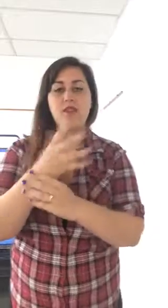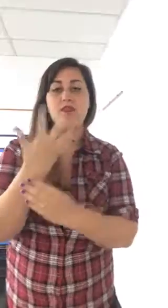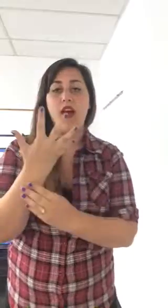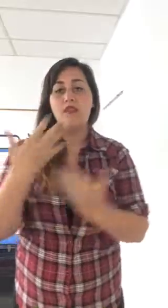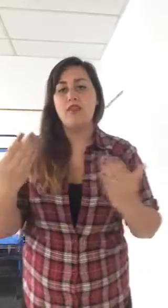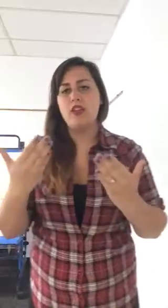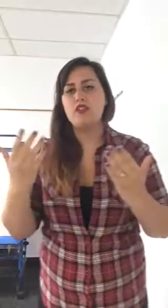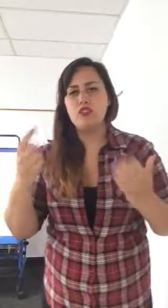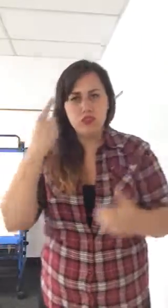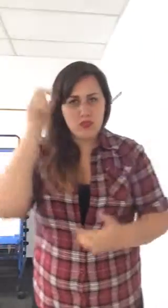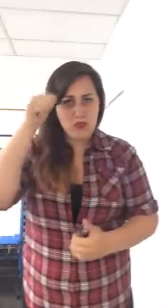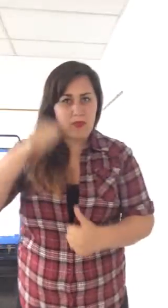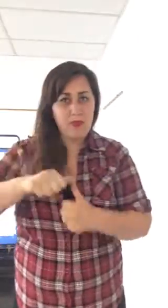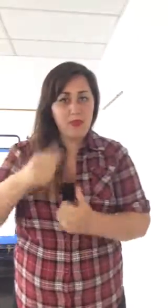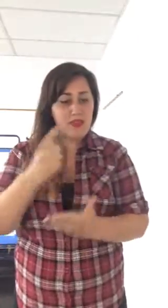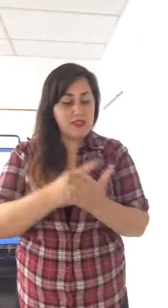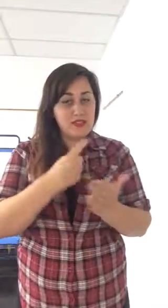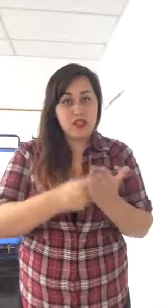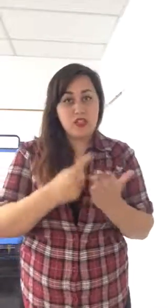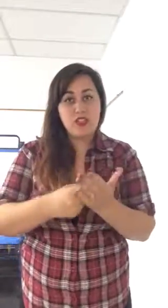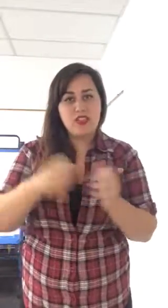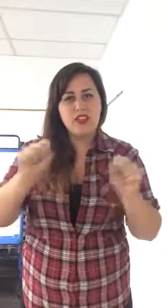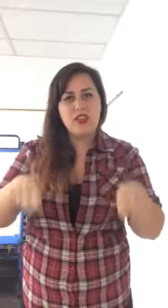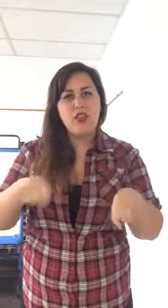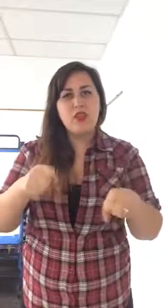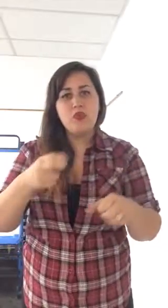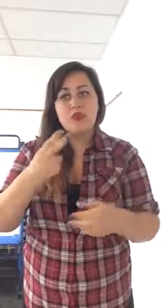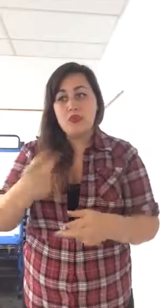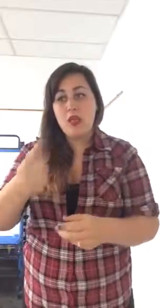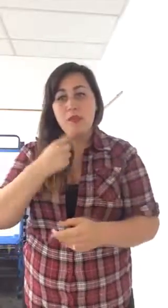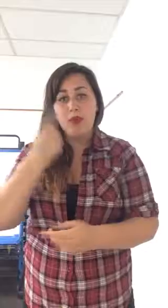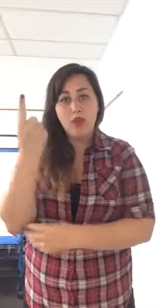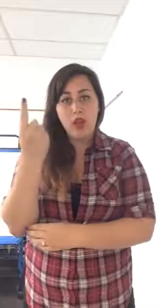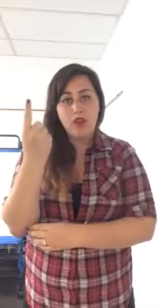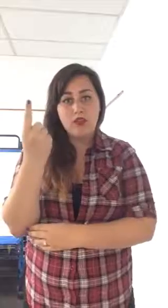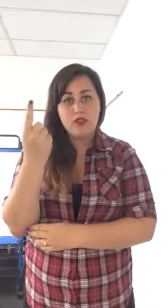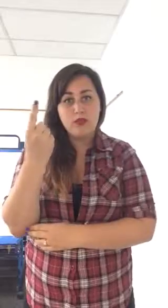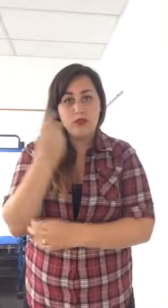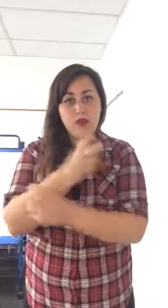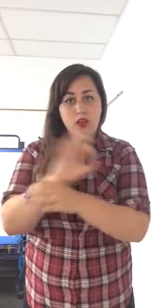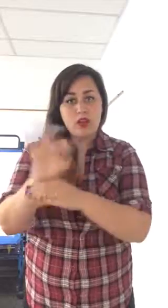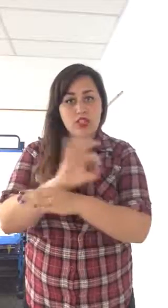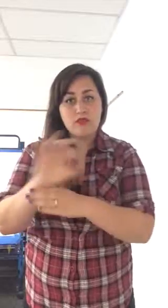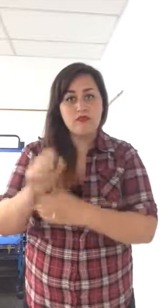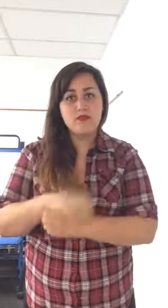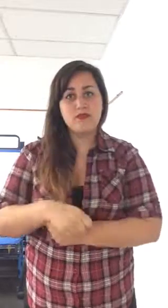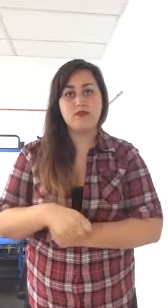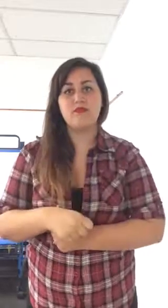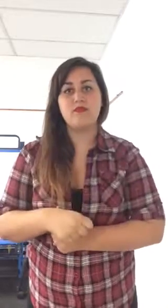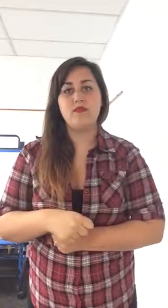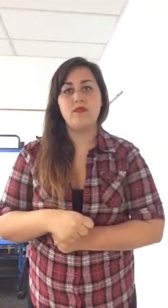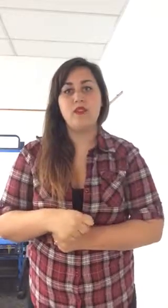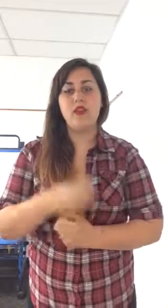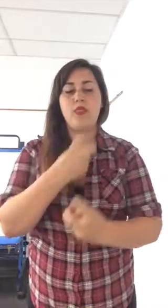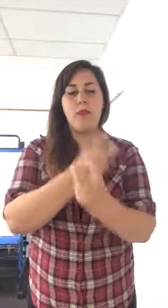this discussion? Can you name one for me? Does someone name one? Tiffany? Okay, the bone system allows for movement.